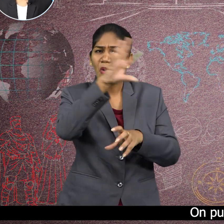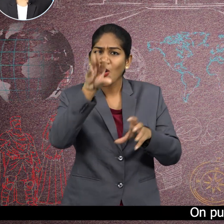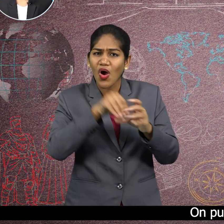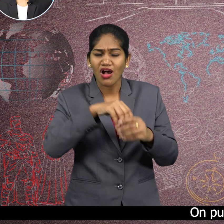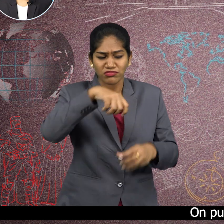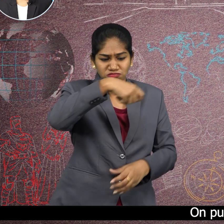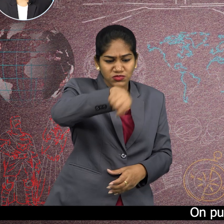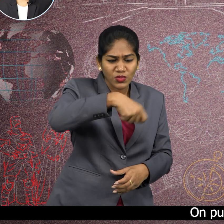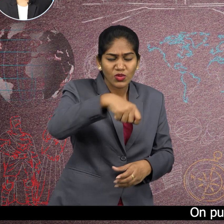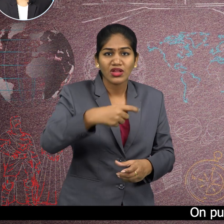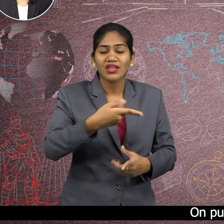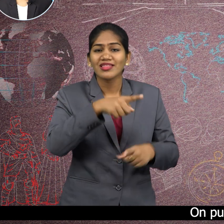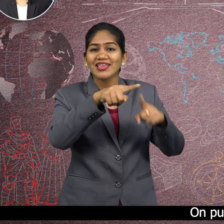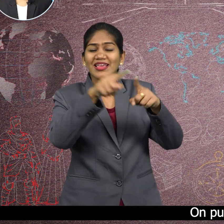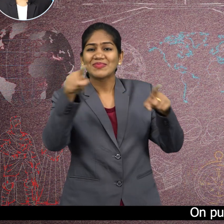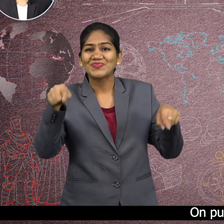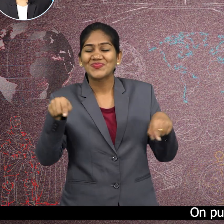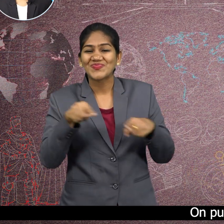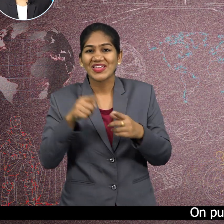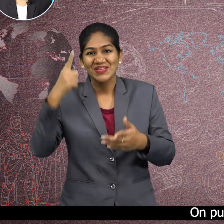roads.